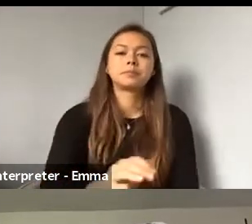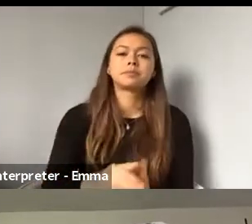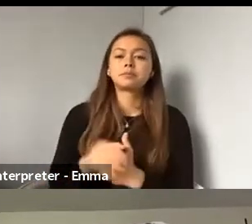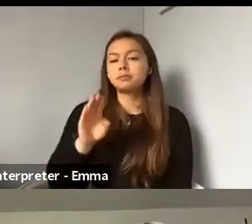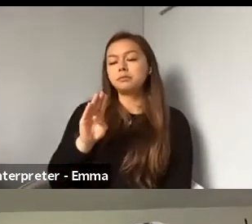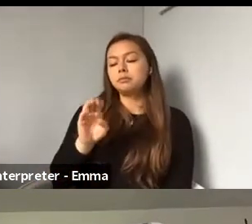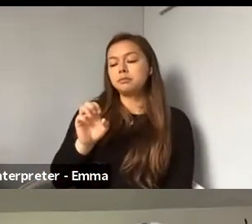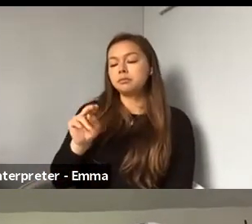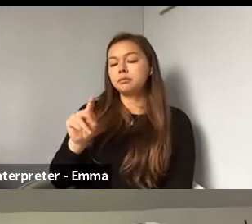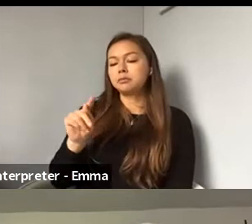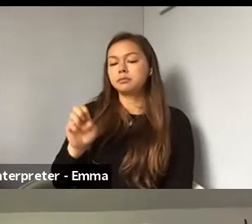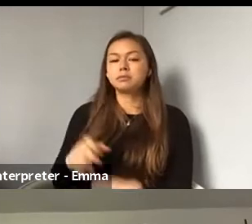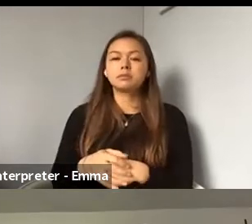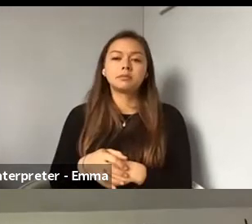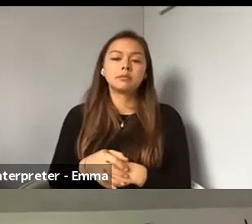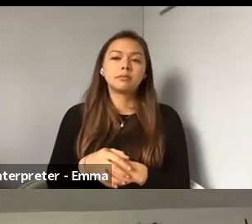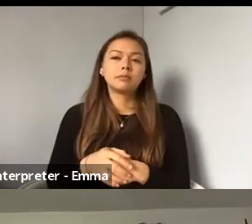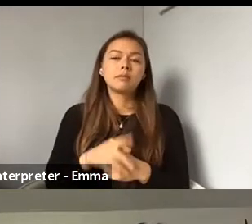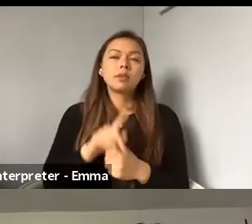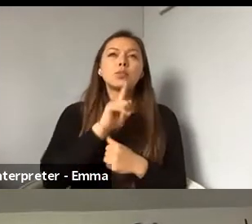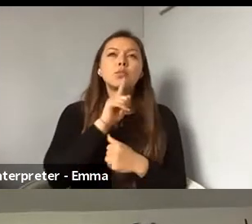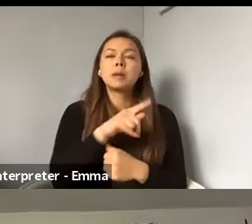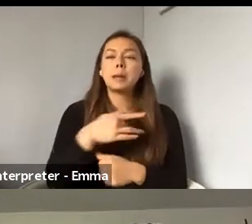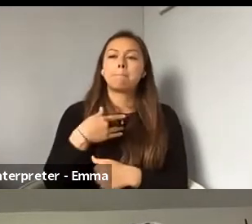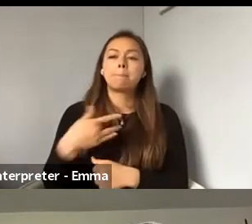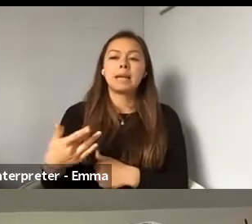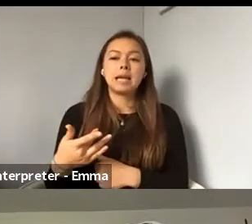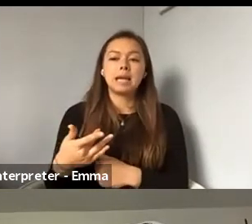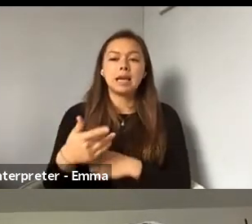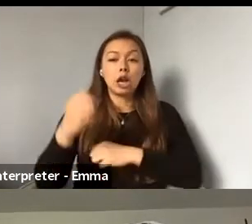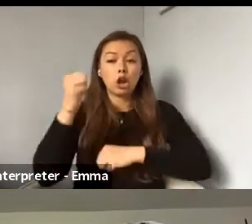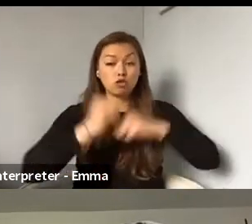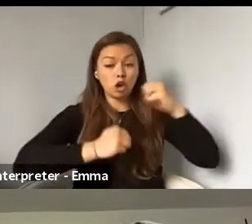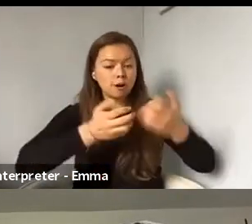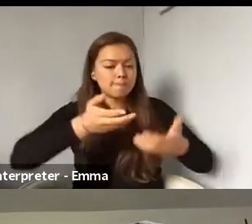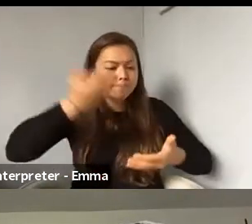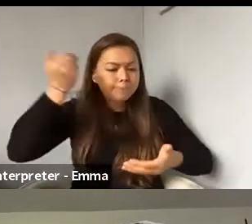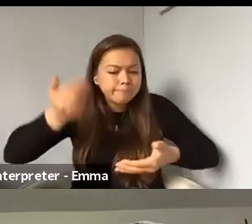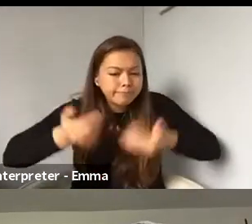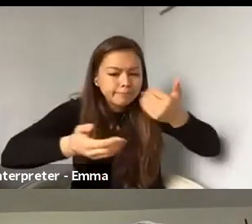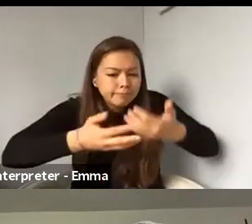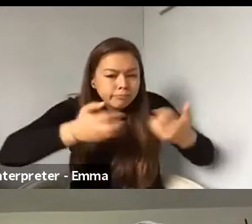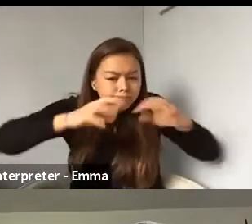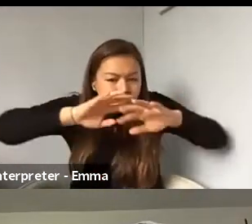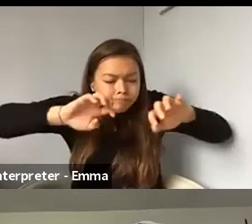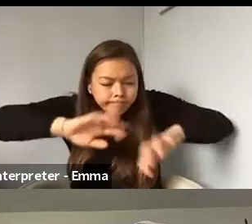of a deconstructive process, and we use a lot of sort of